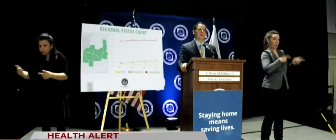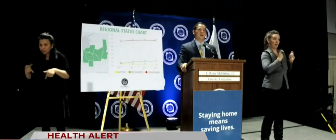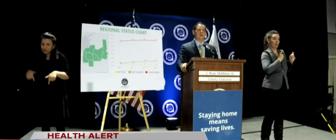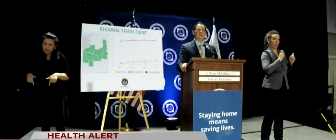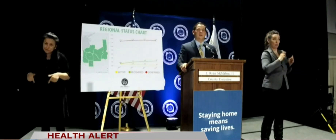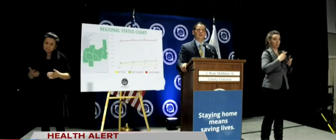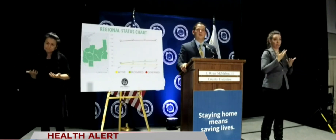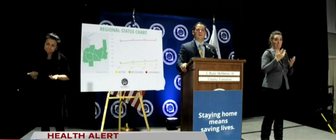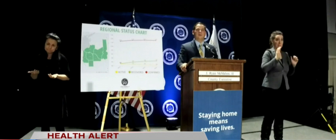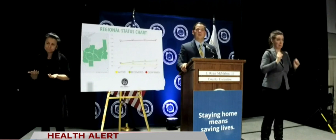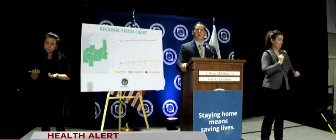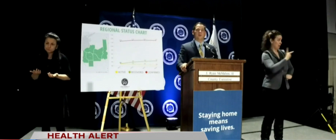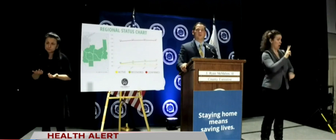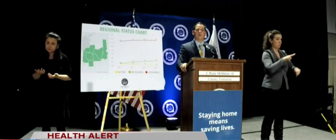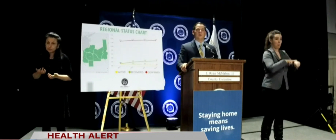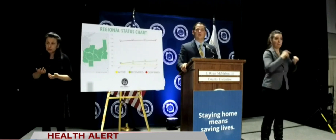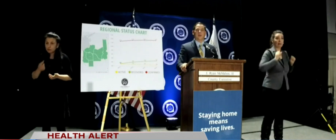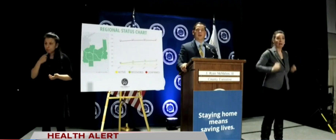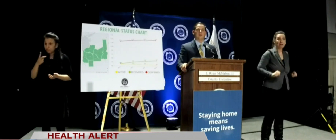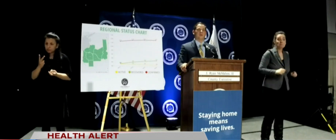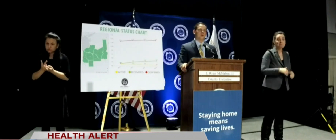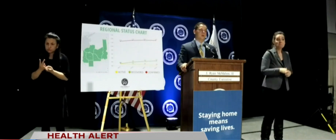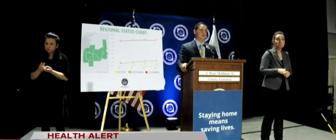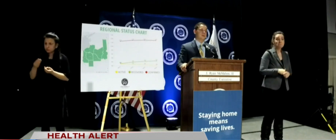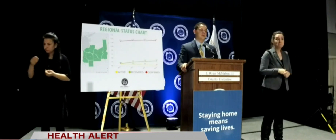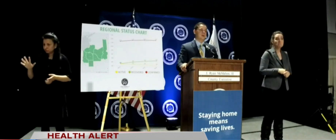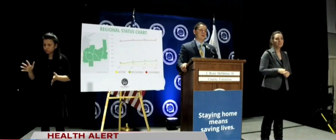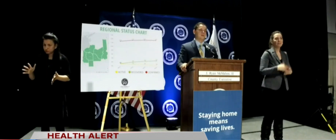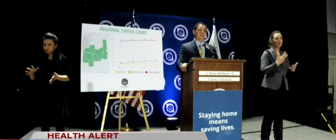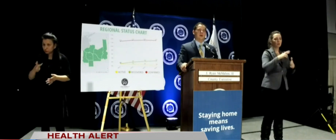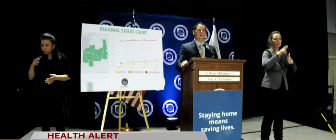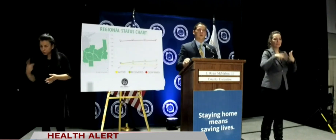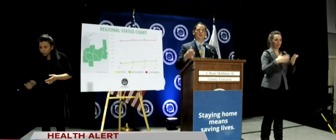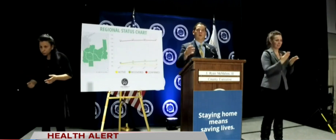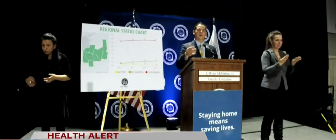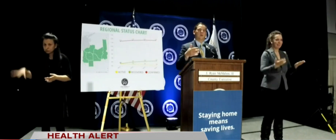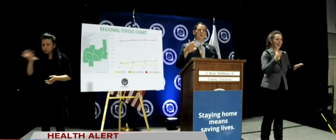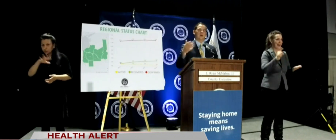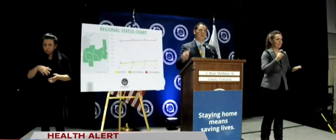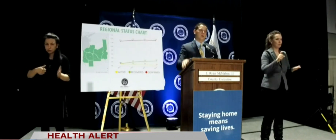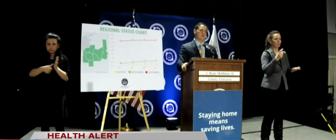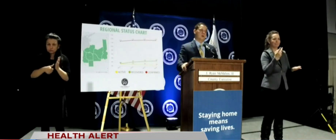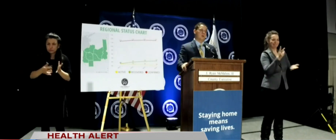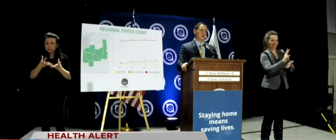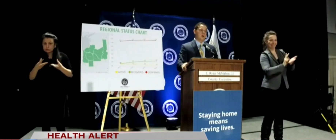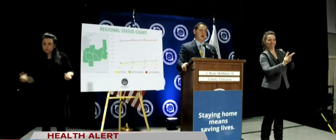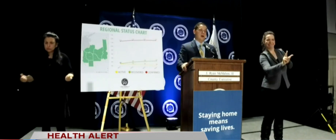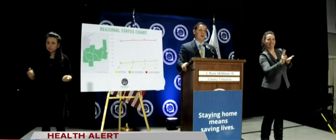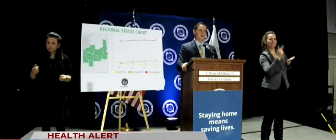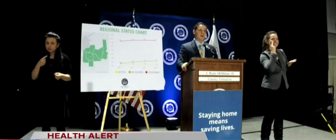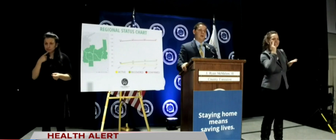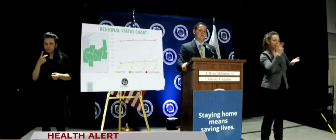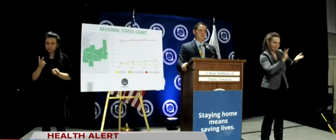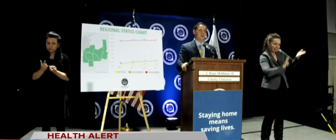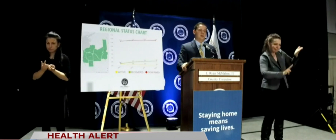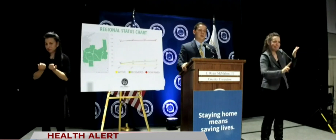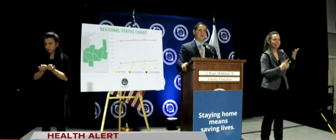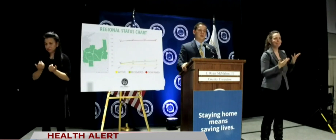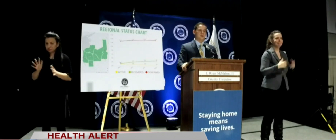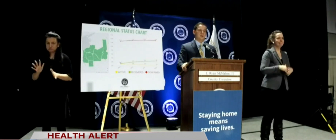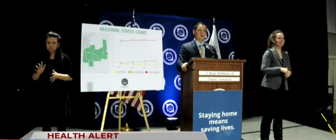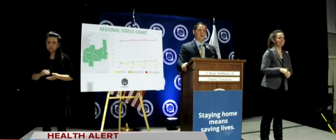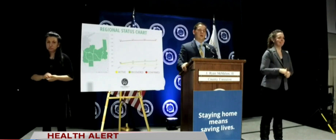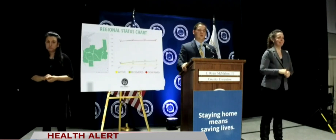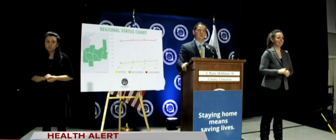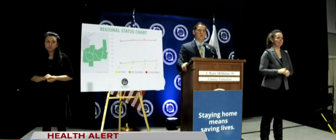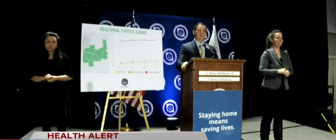going to be done in 2 weeks for the whole state or 3 weeks to figure out who can work and who can't work. So it's really